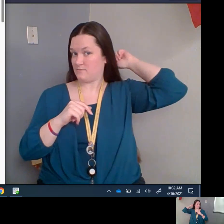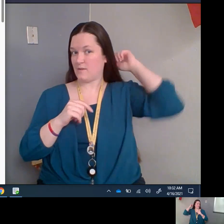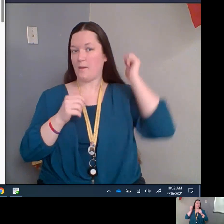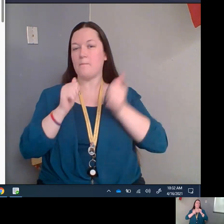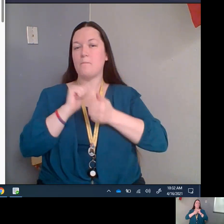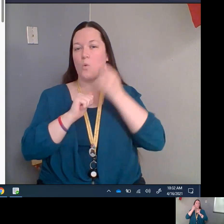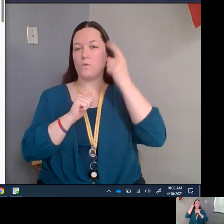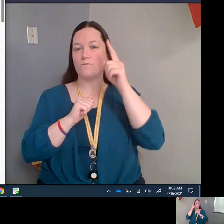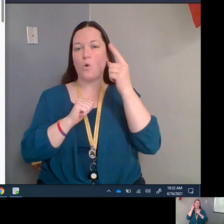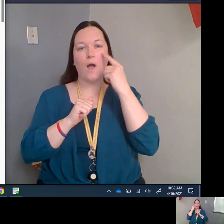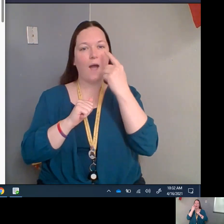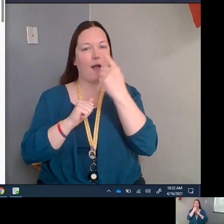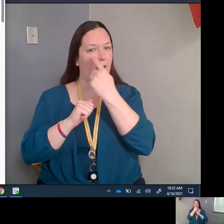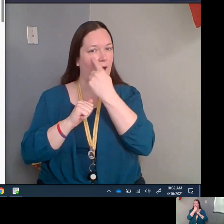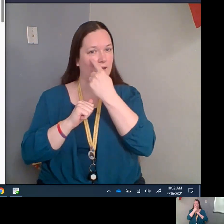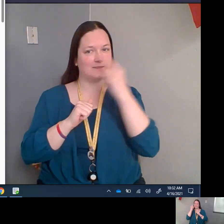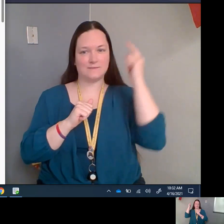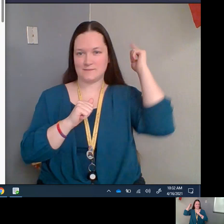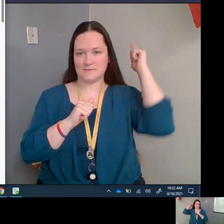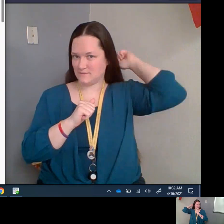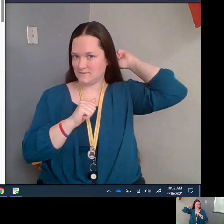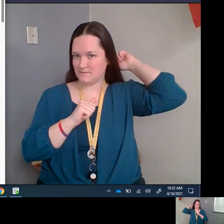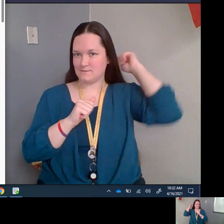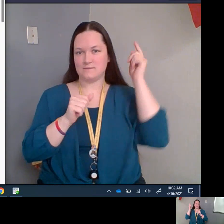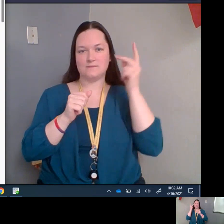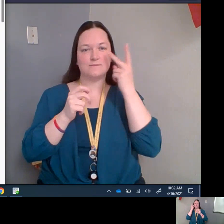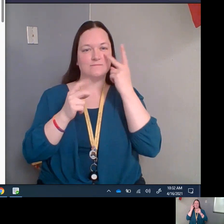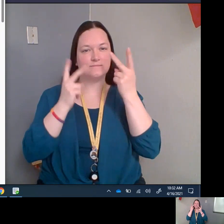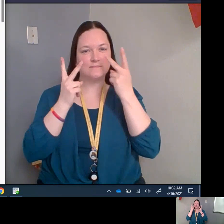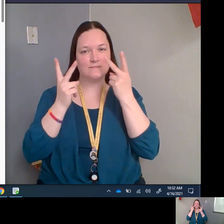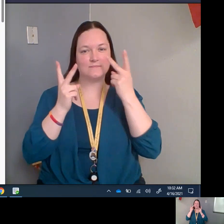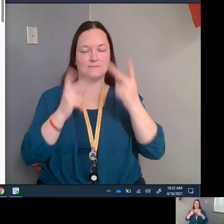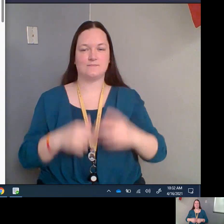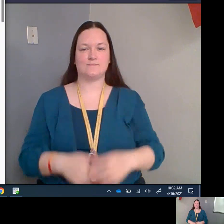primarily responsible for processing visual information from the eyes.